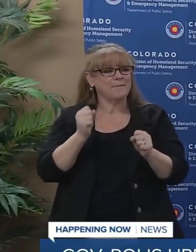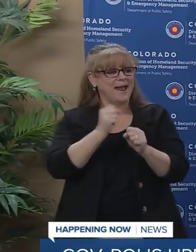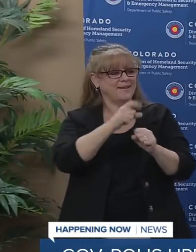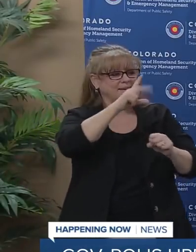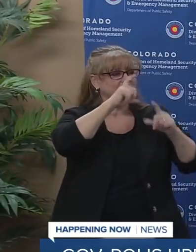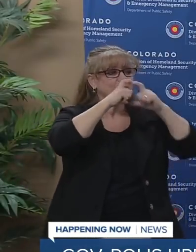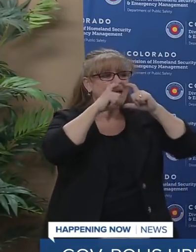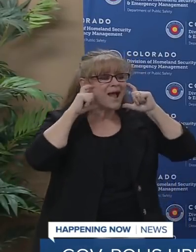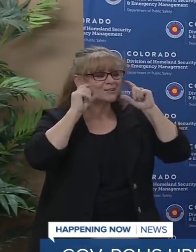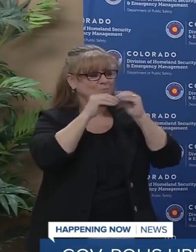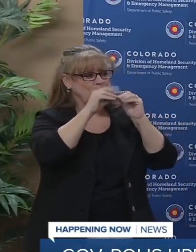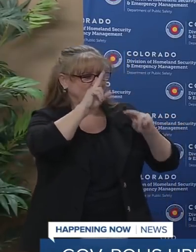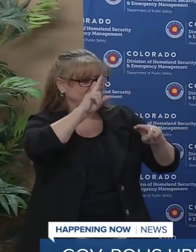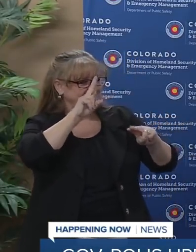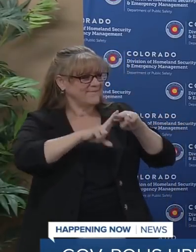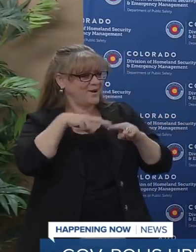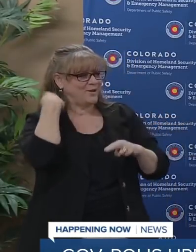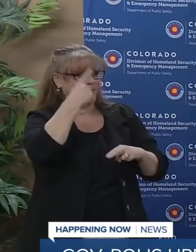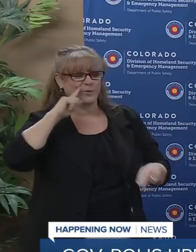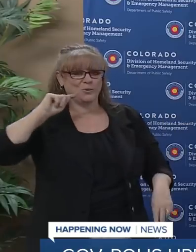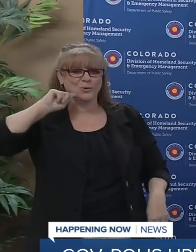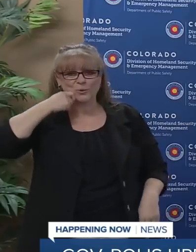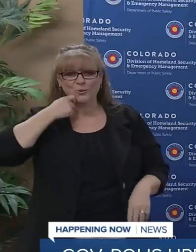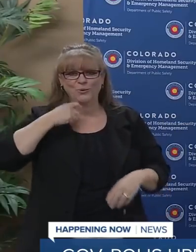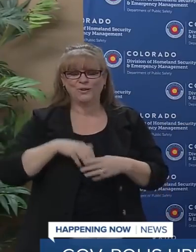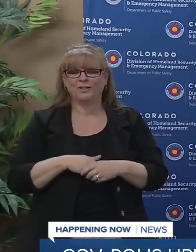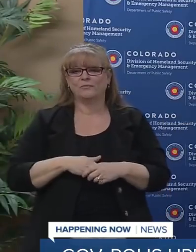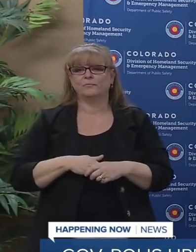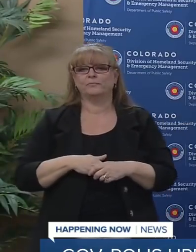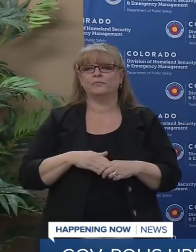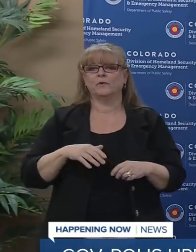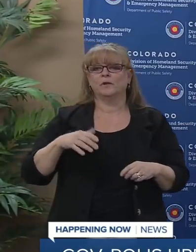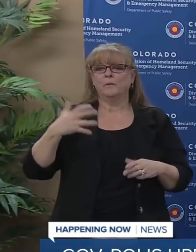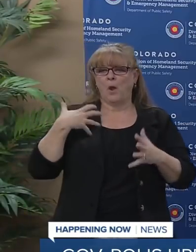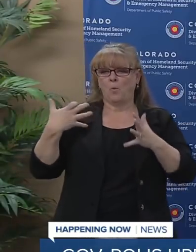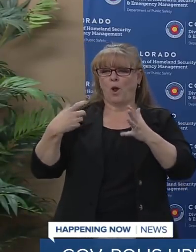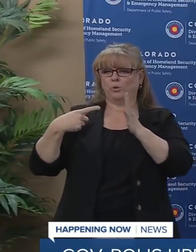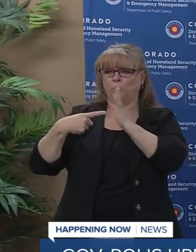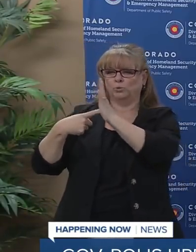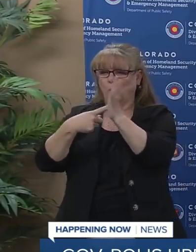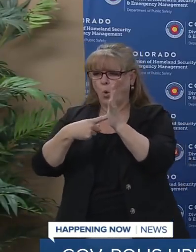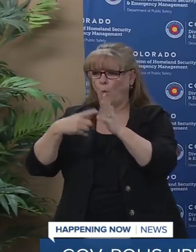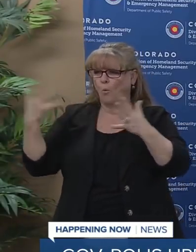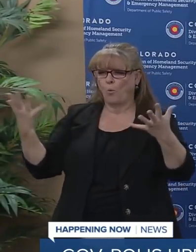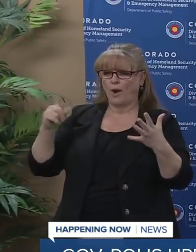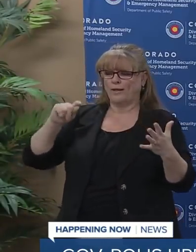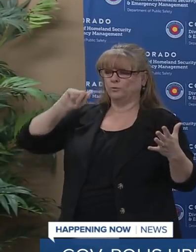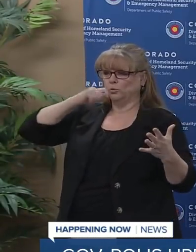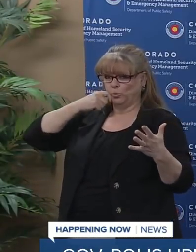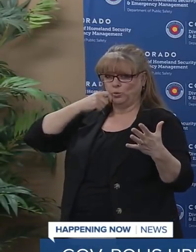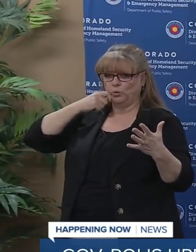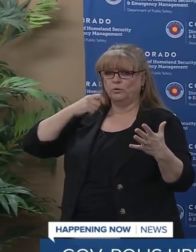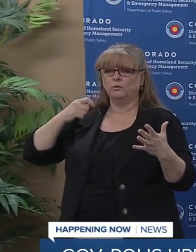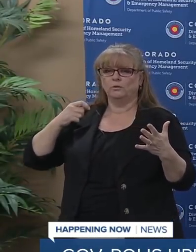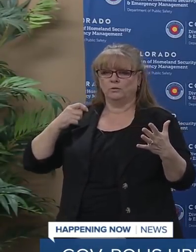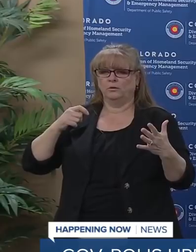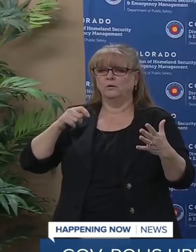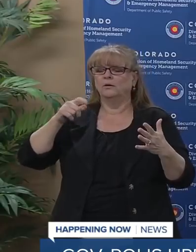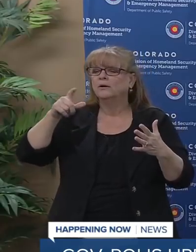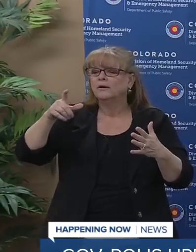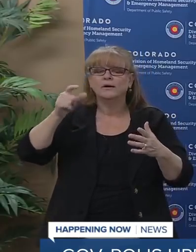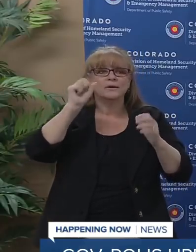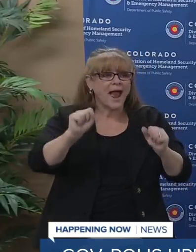our part with clever masks and cool masks and how important that is, with old t-shirts, with scarves, with anything you have